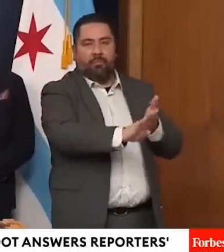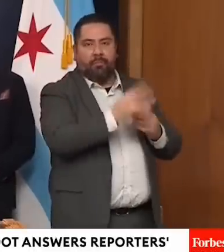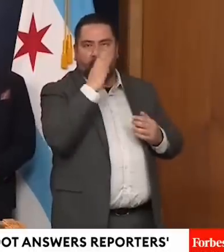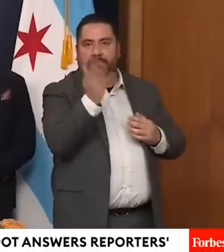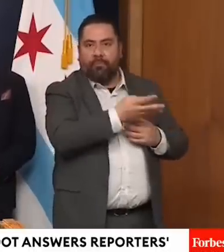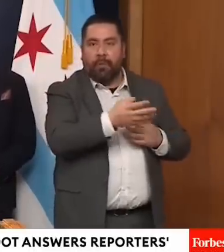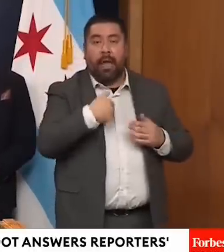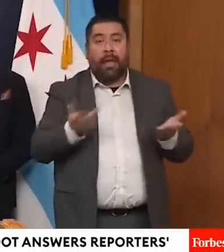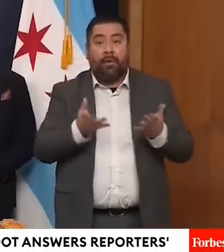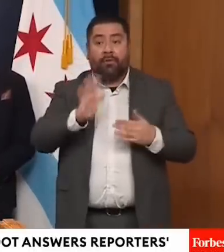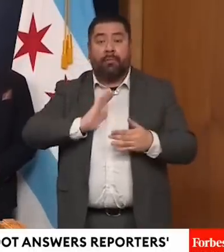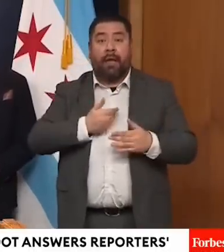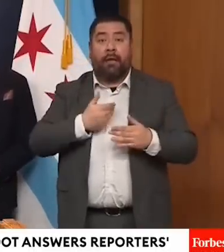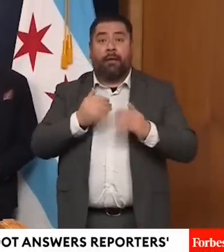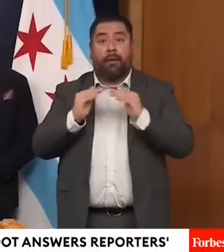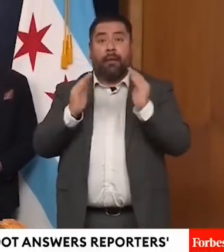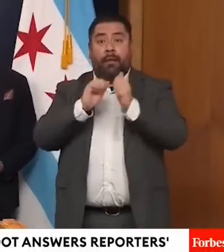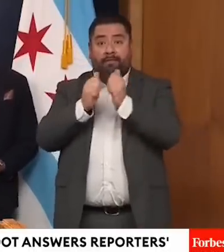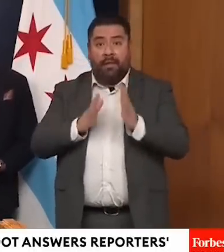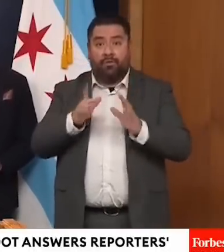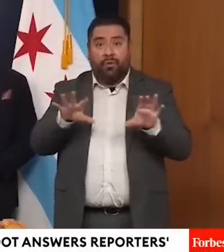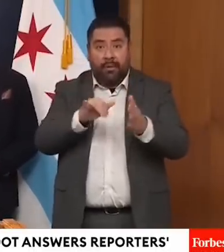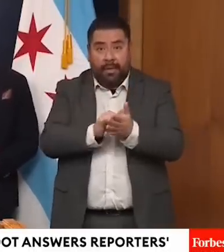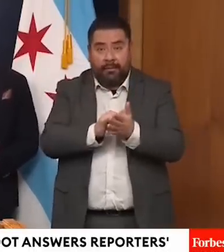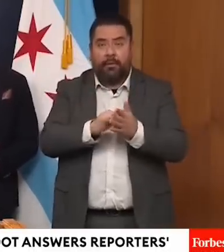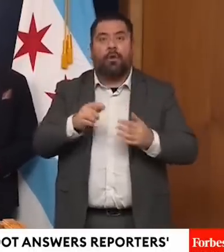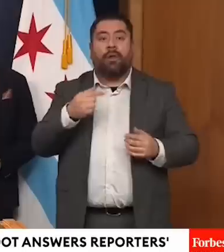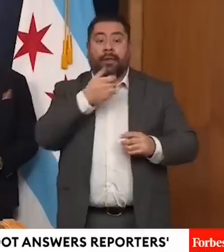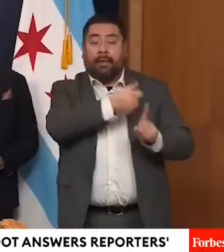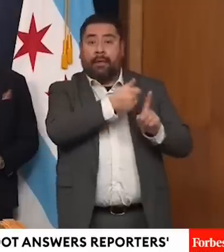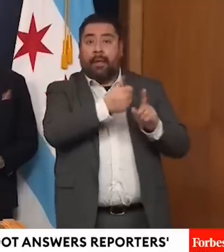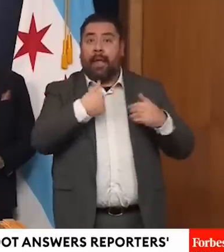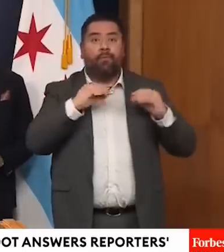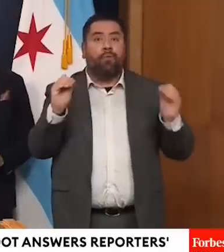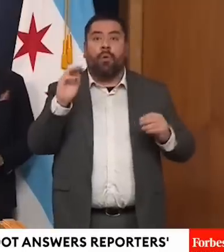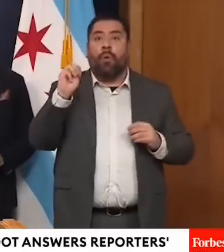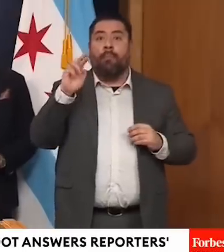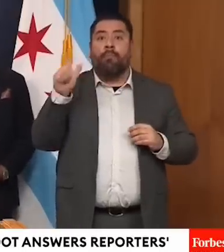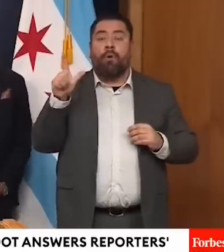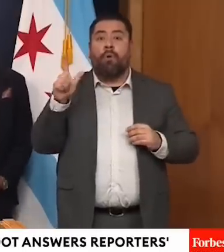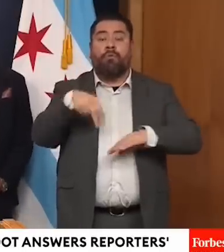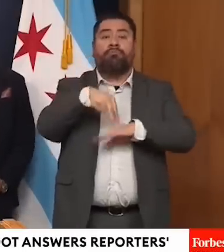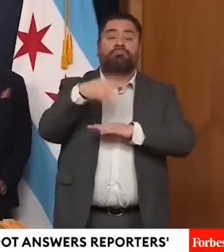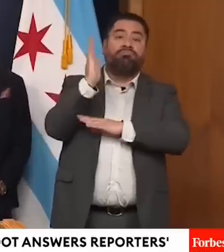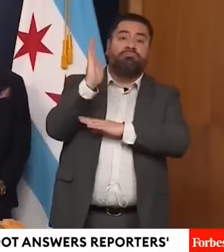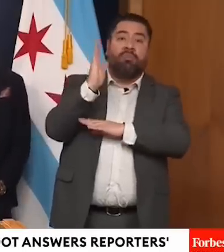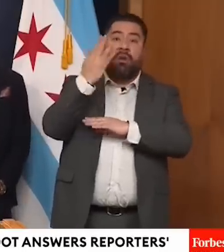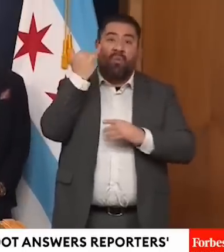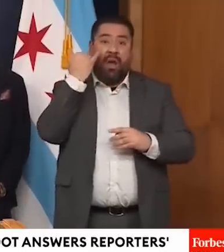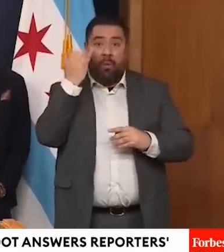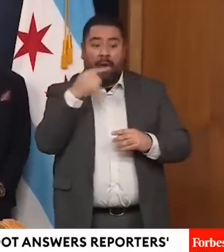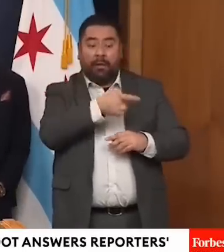encourage my fellow candidates to do just that. He has no moral ground to stand on when that is a